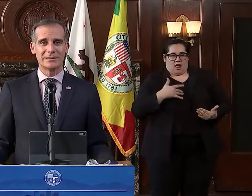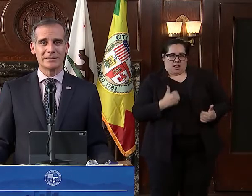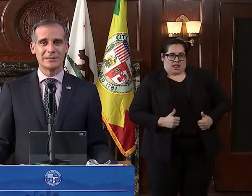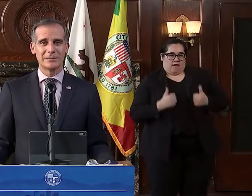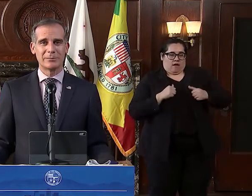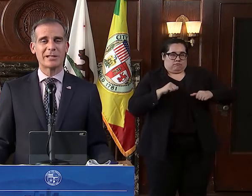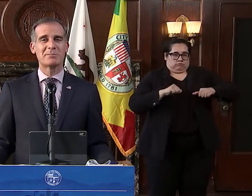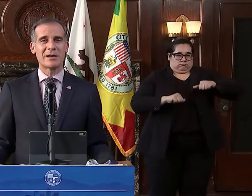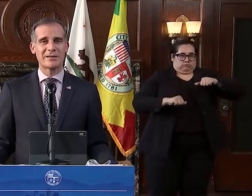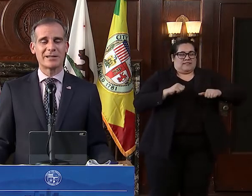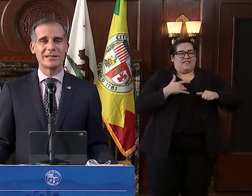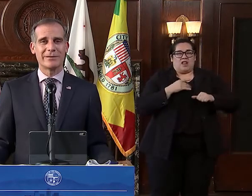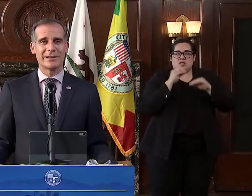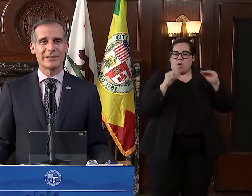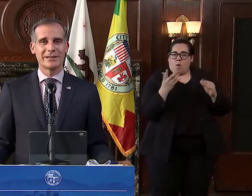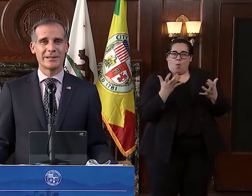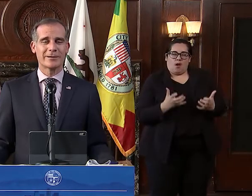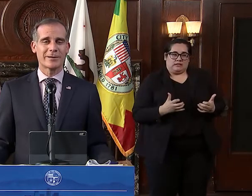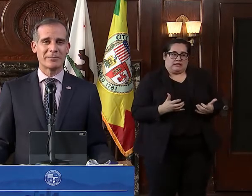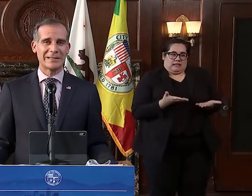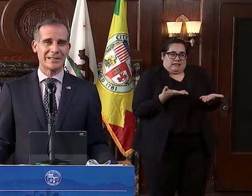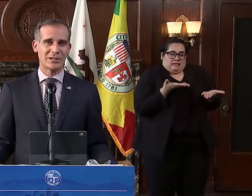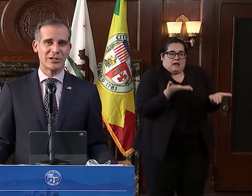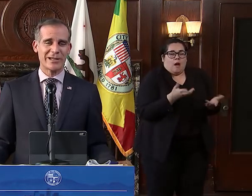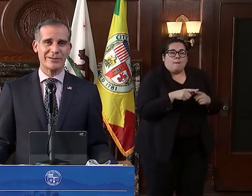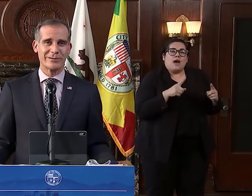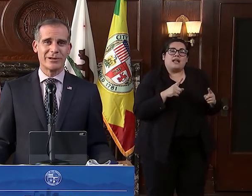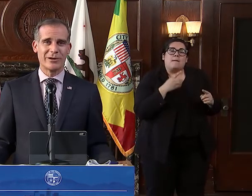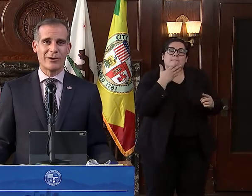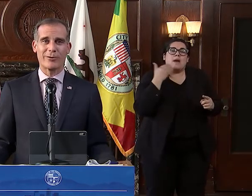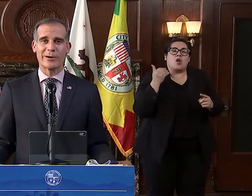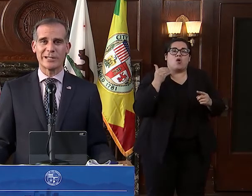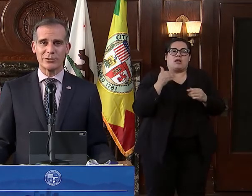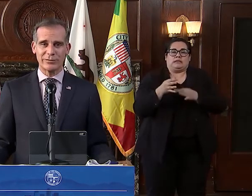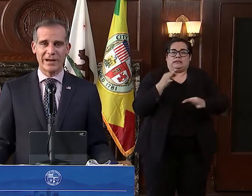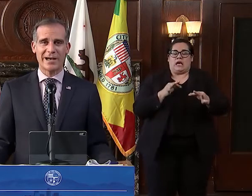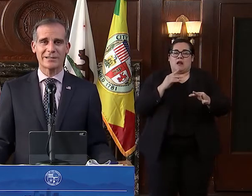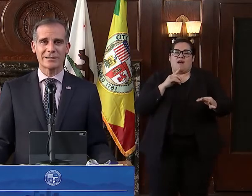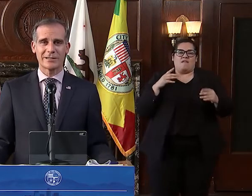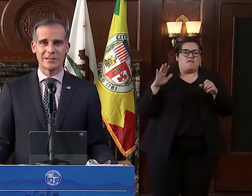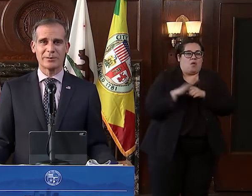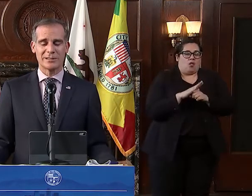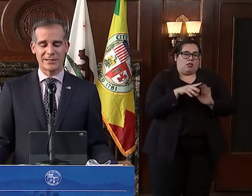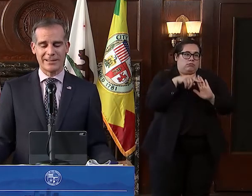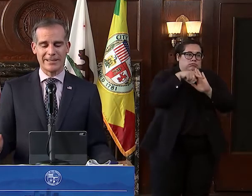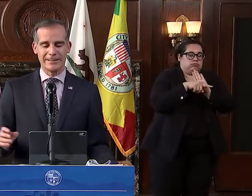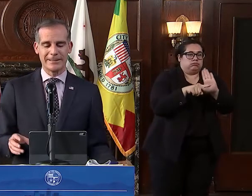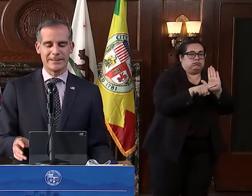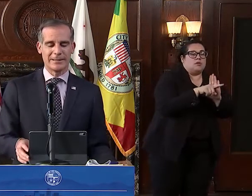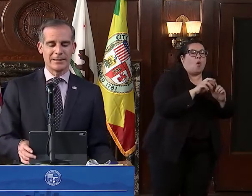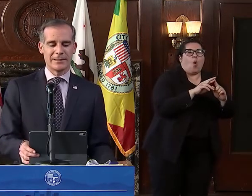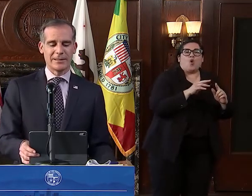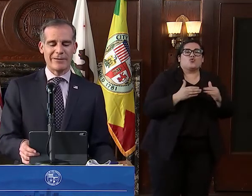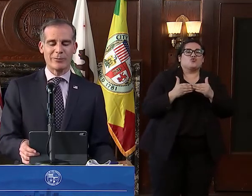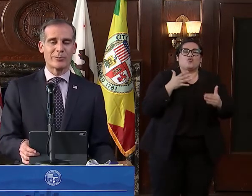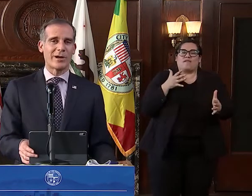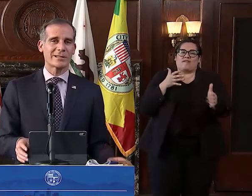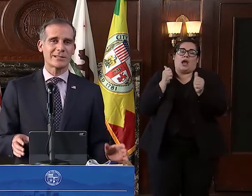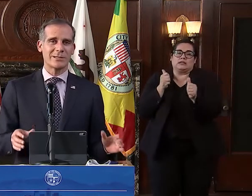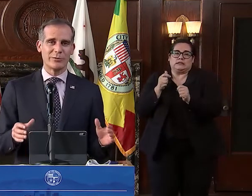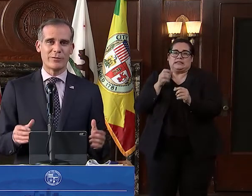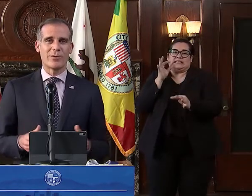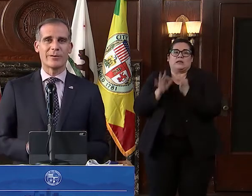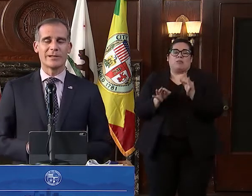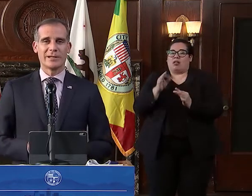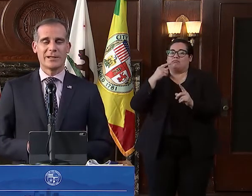be, but it's better than living completely in the shadows or running too fast simply to the light. Everyone